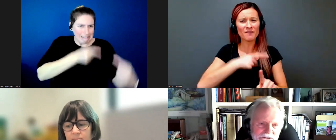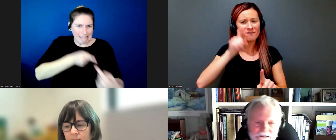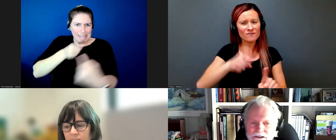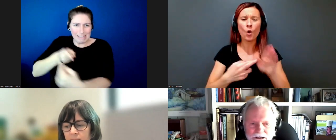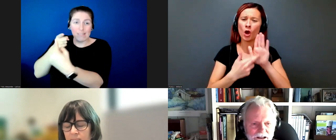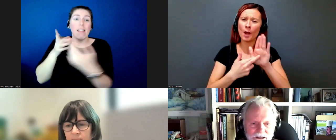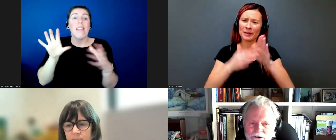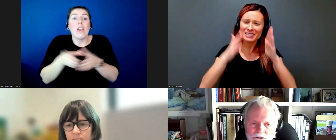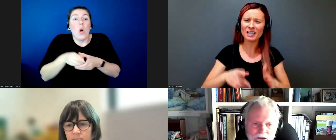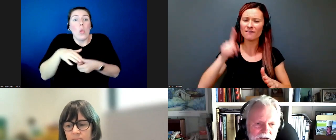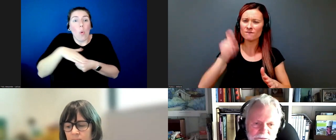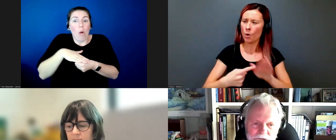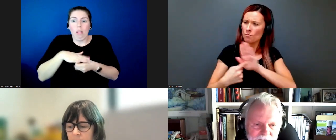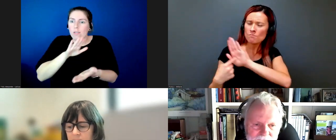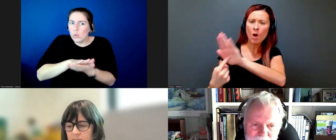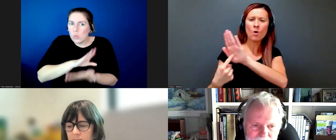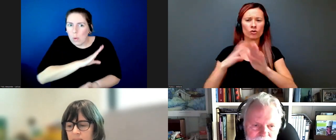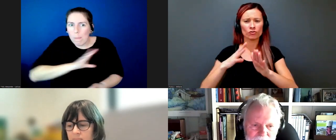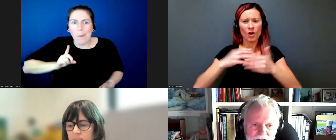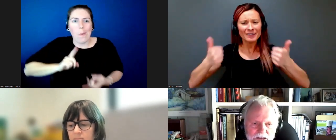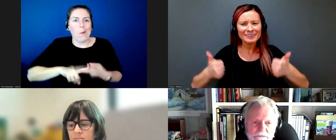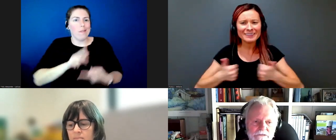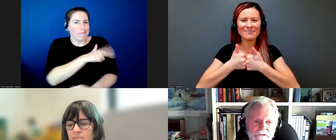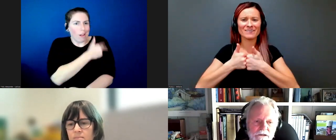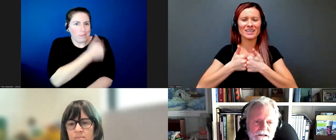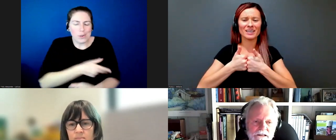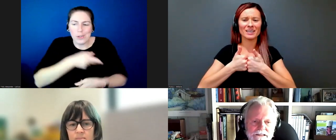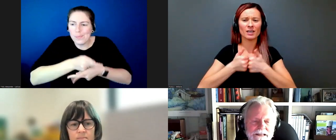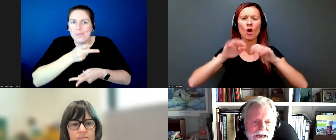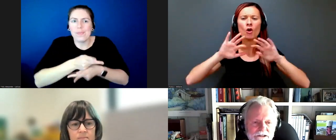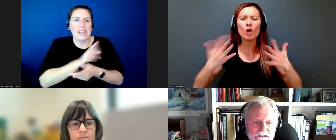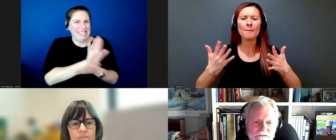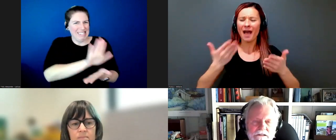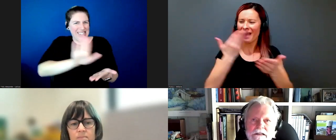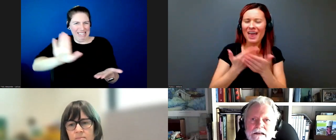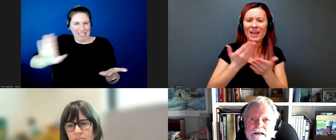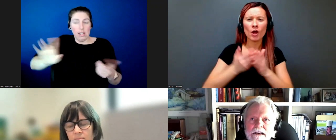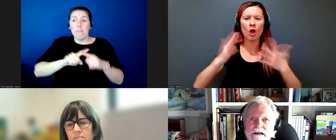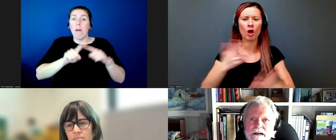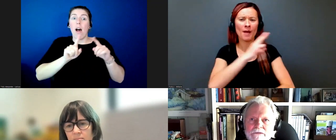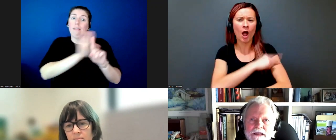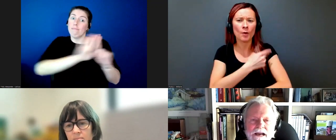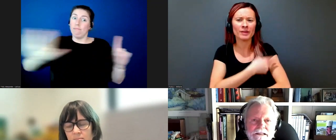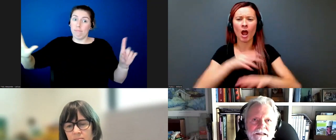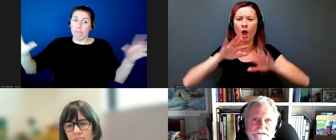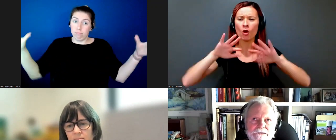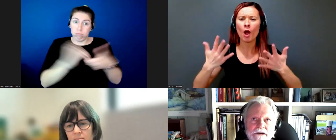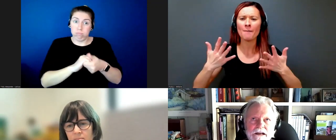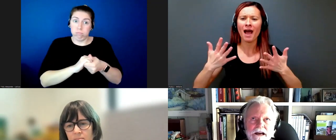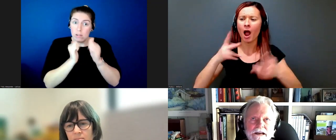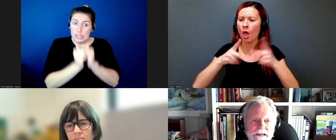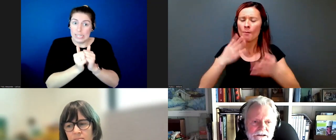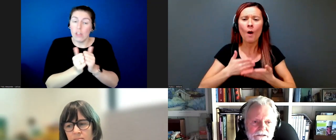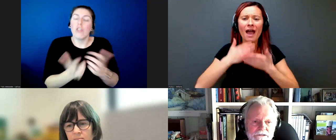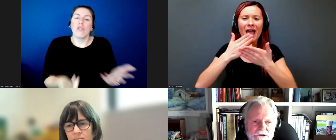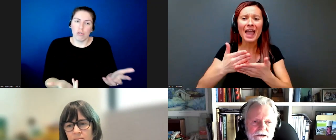boards and local hospitals and caregivers and all that. But if we want to look at the national level, the idea of a caregiver agenda,